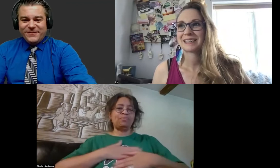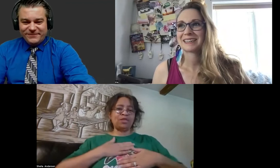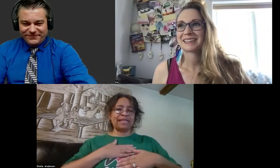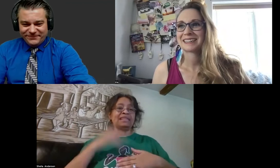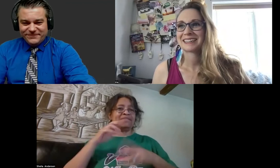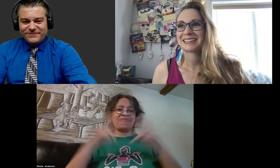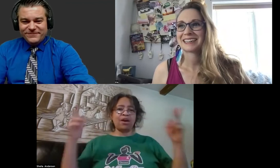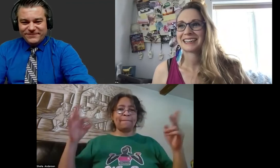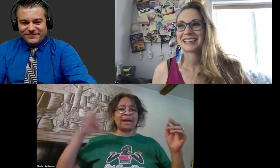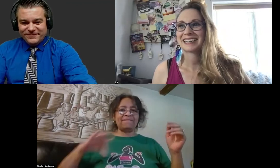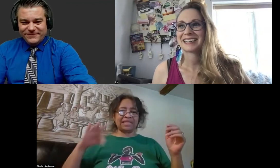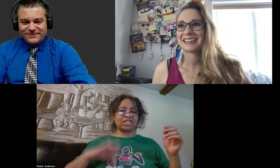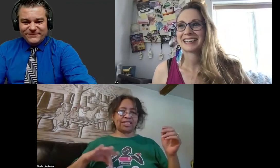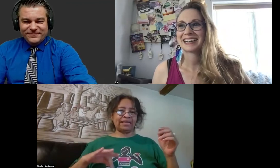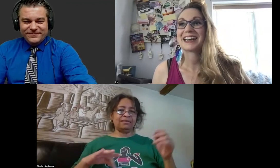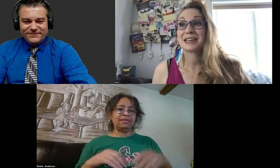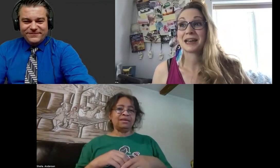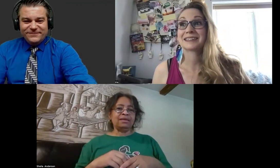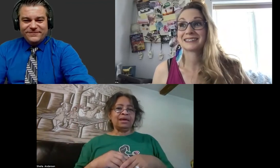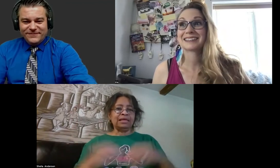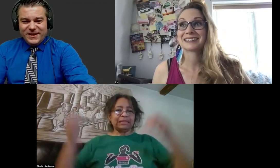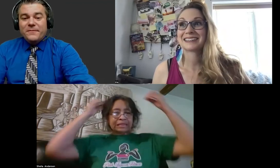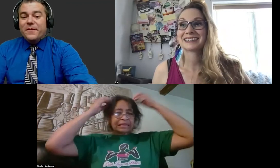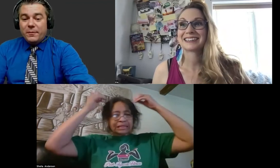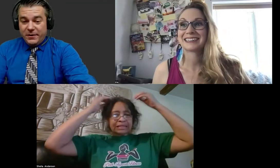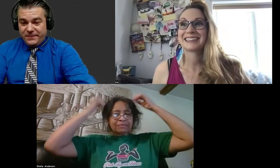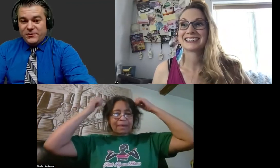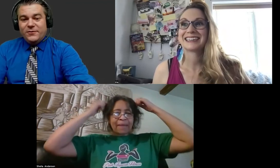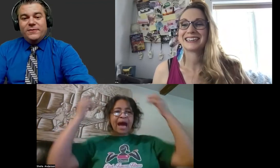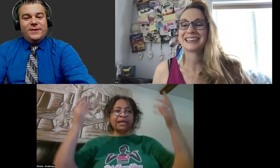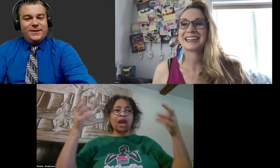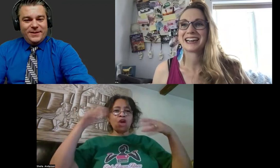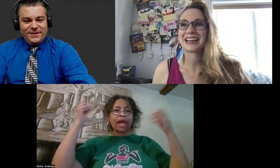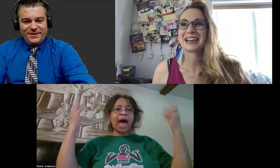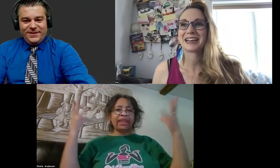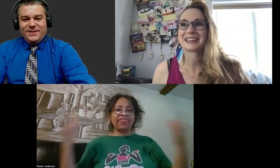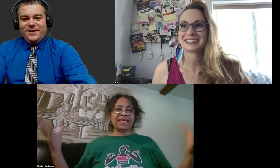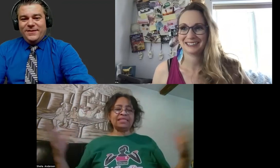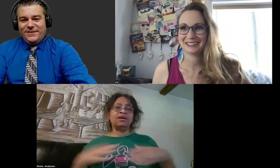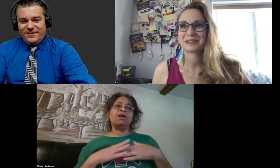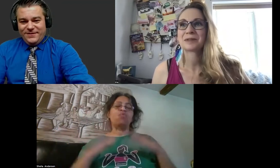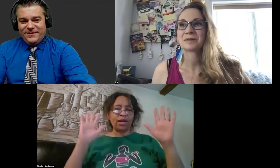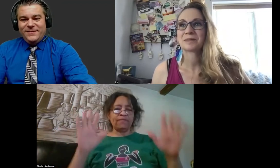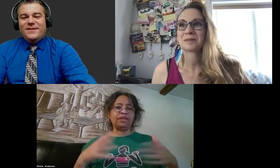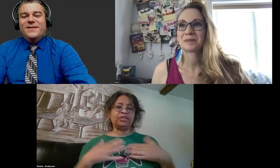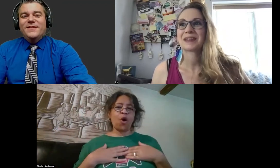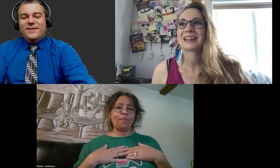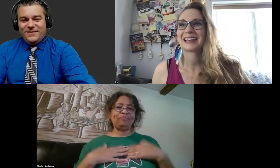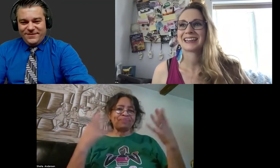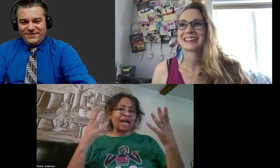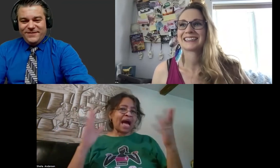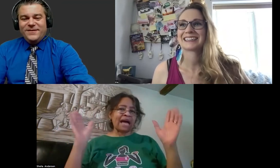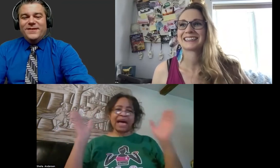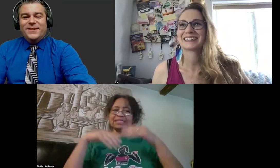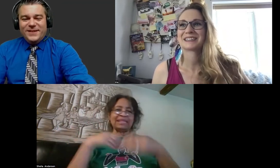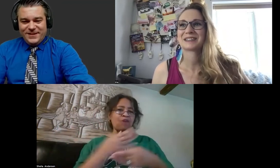Nashville. would present as a very beneficial. Very beneficial. I learned a lot of things. Wonderful.